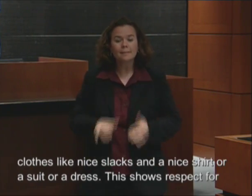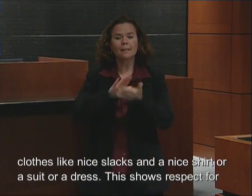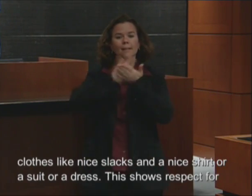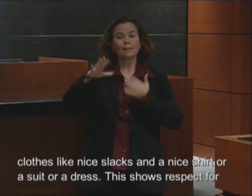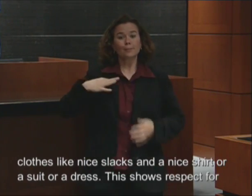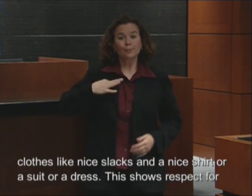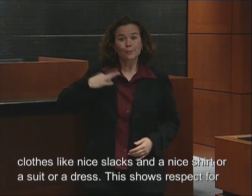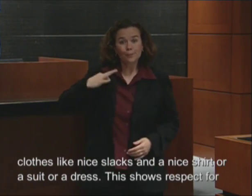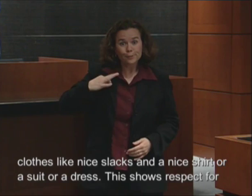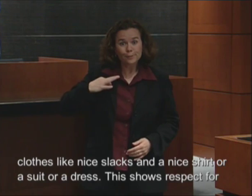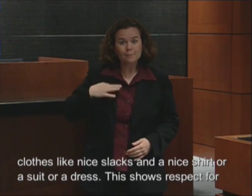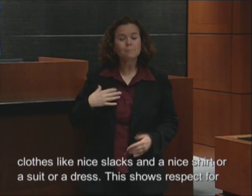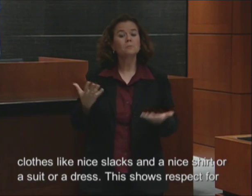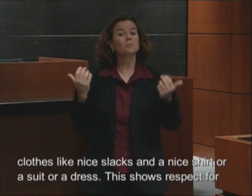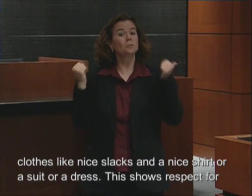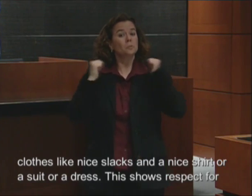shirt, or a suit or a dress.